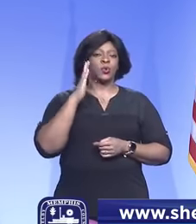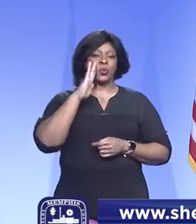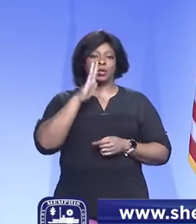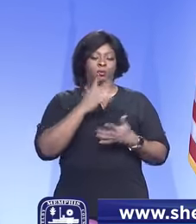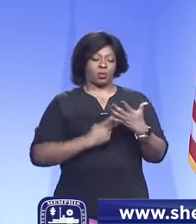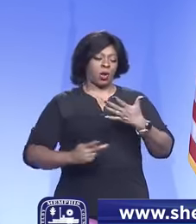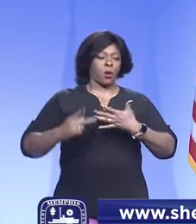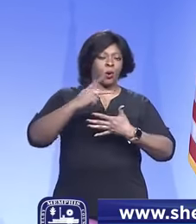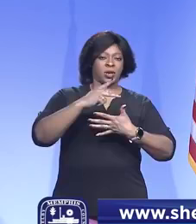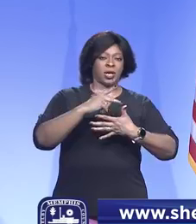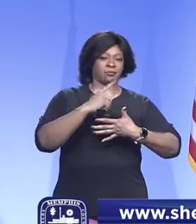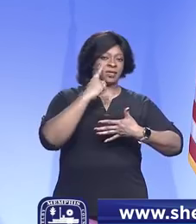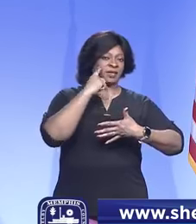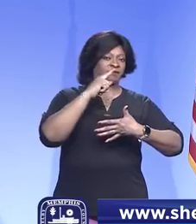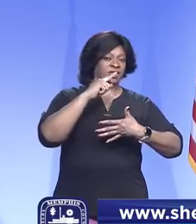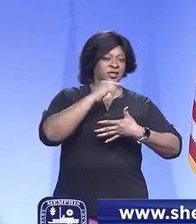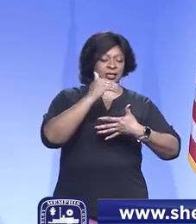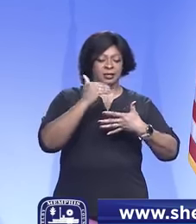and investigate.